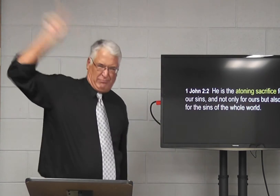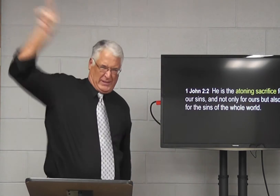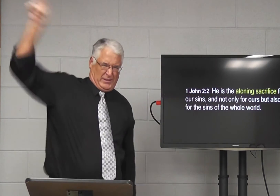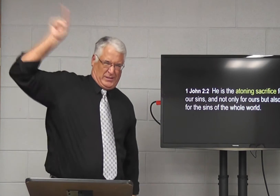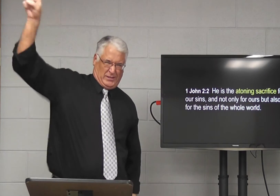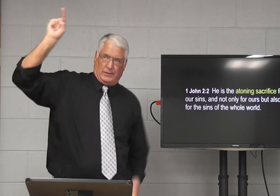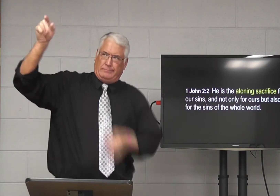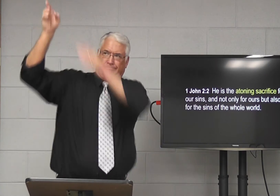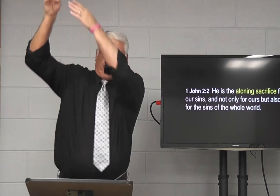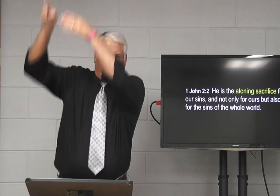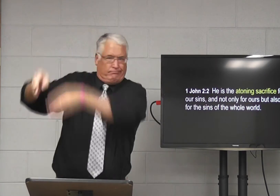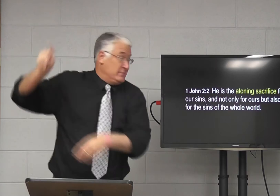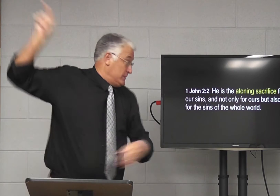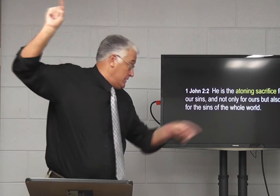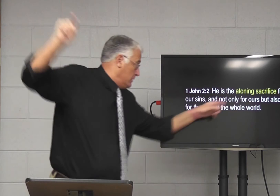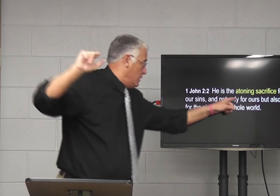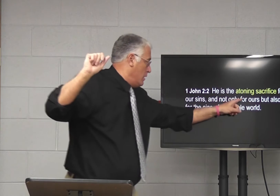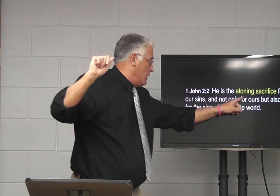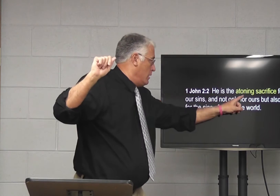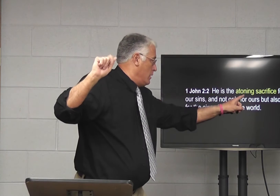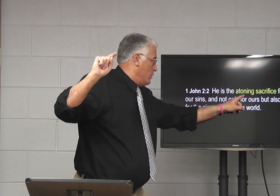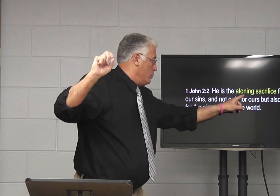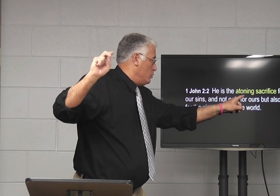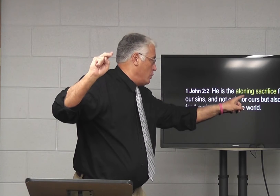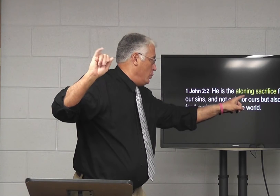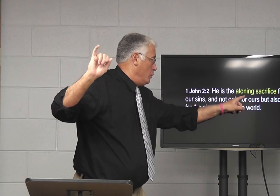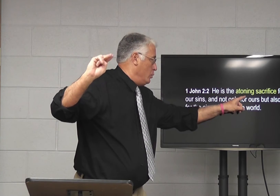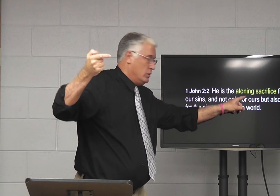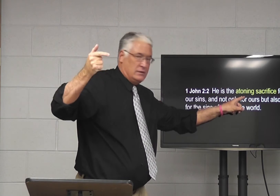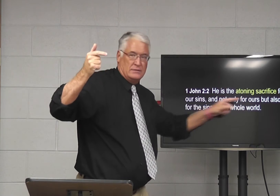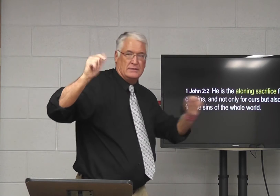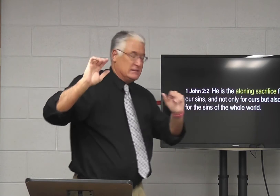that he is, talking about Jesus, is the atoning